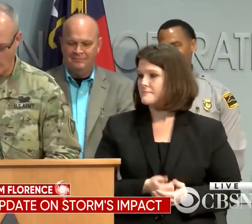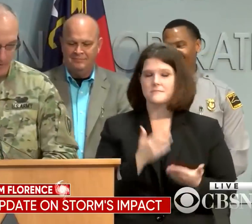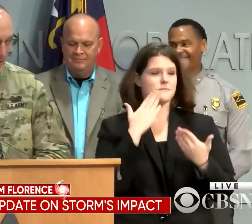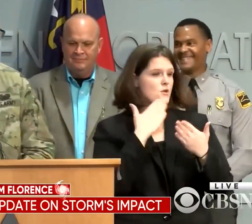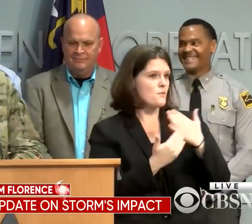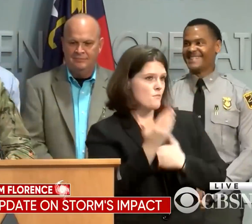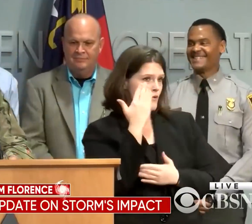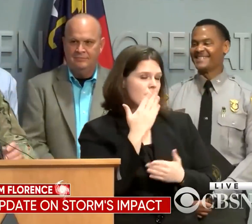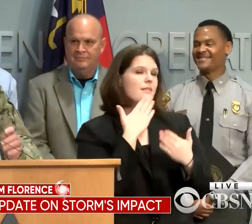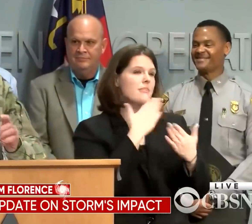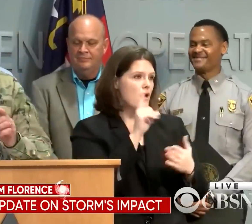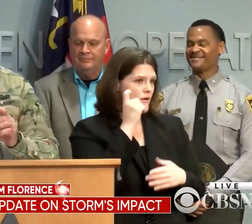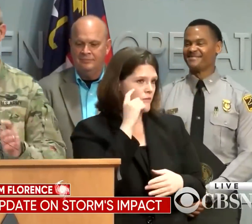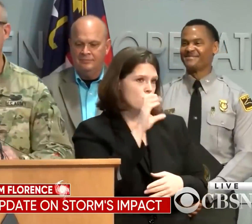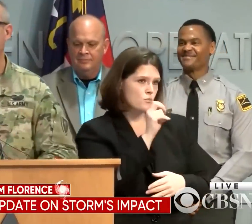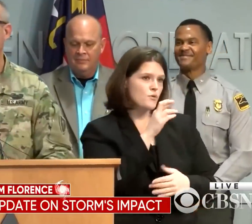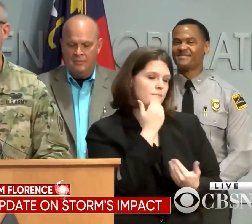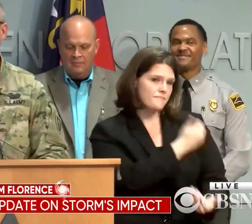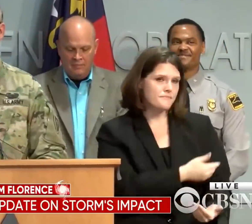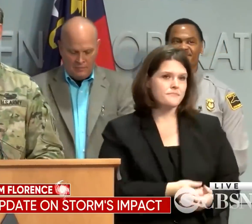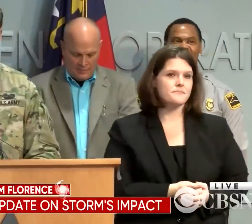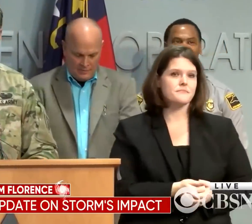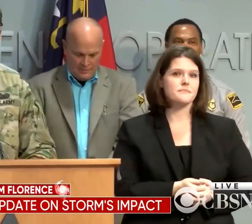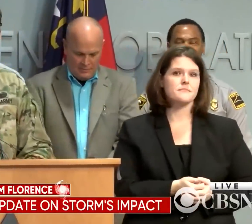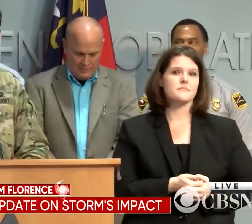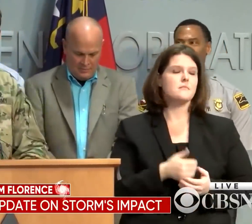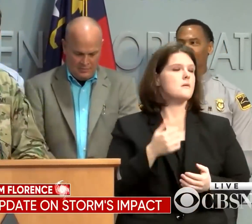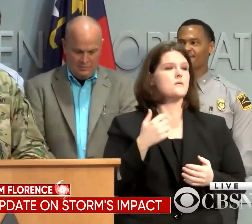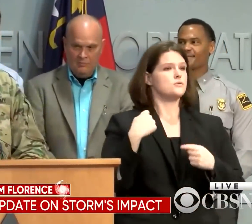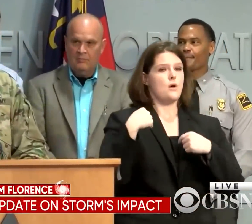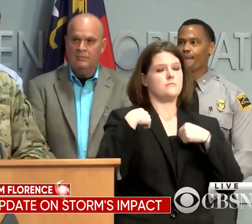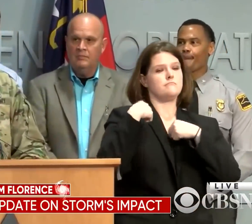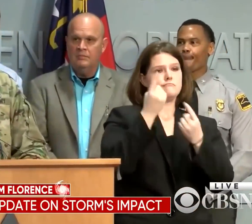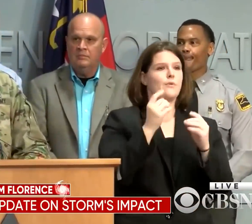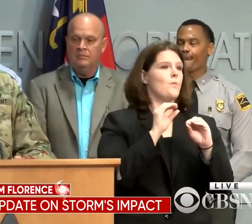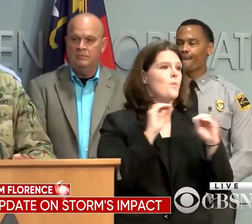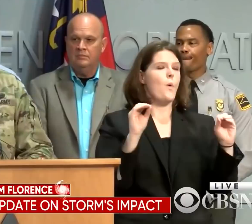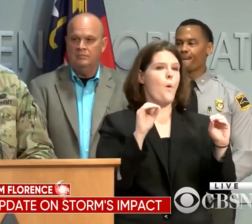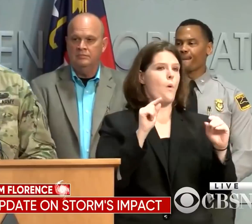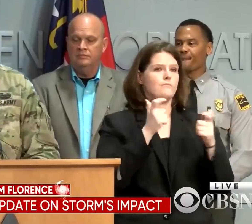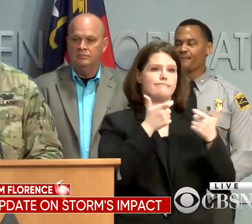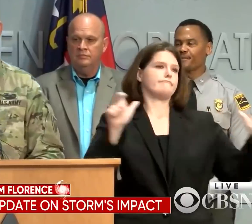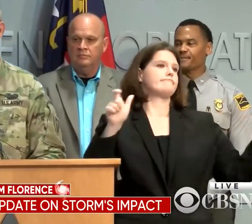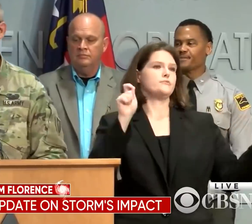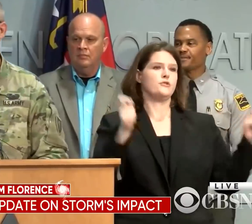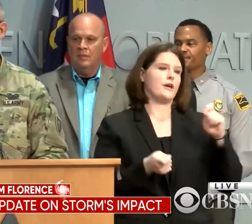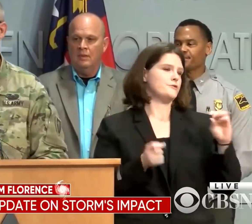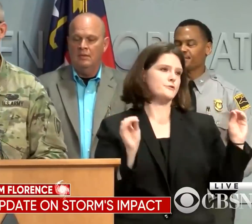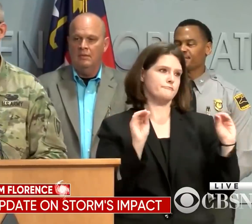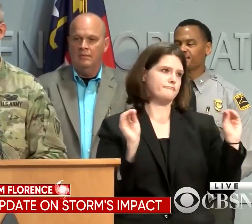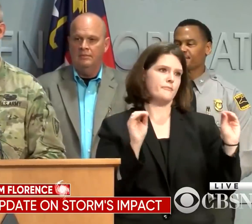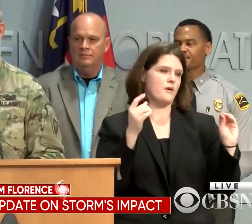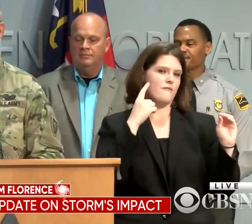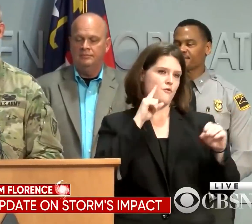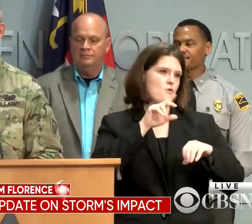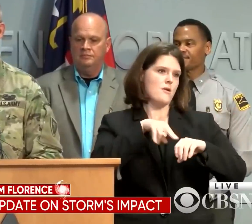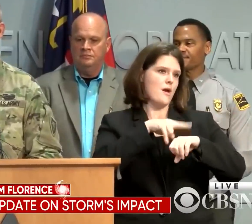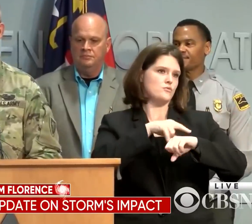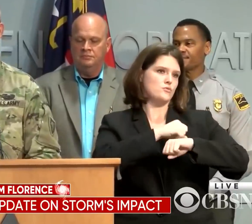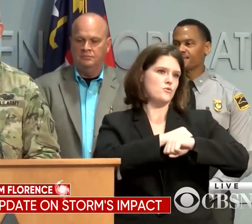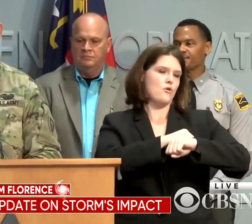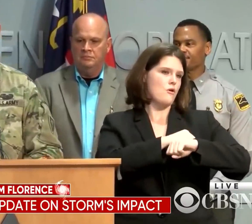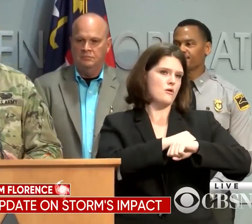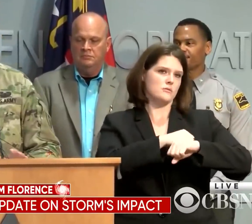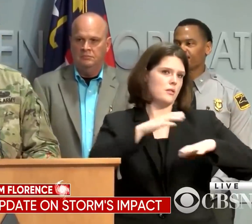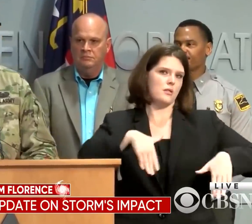Hey, good morning, and thank you very much, Governor Cooper. So there has not been any significant changes in the disposition of the National Guard